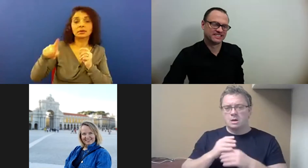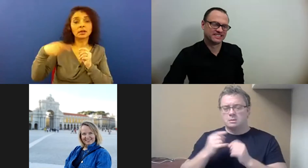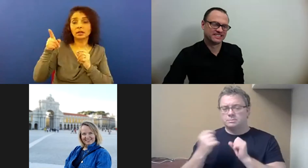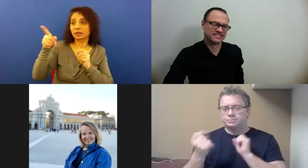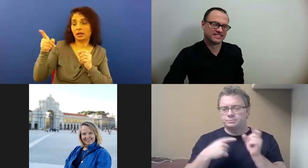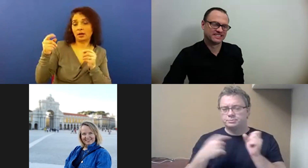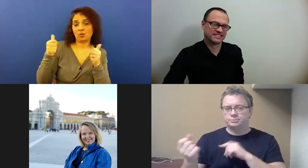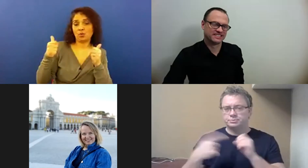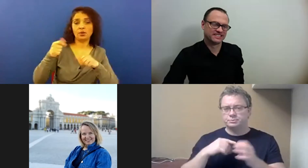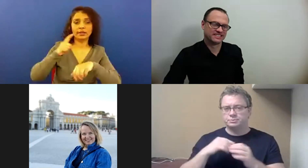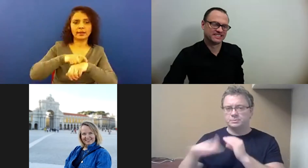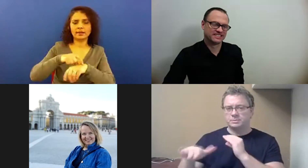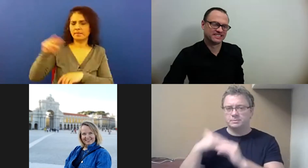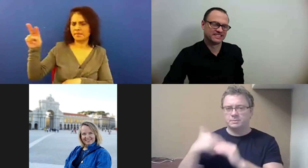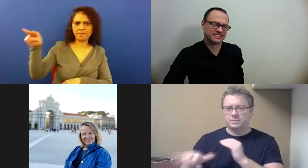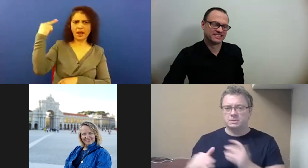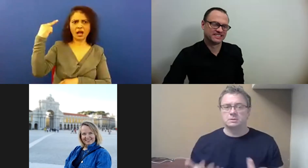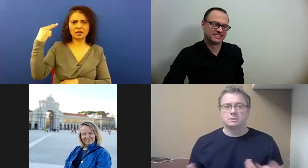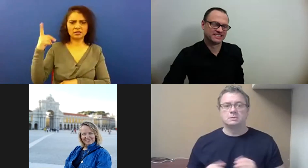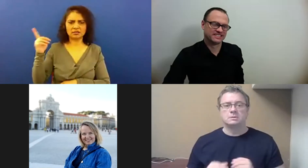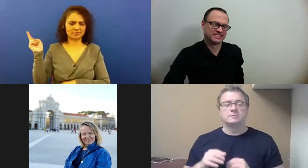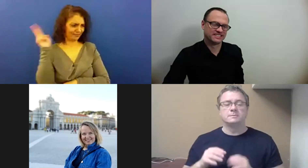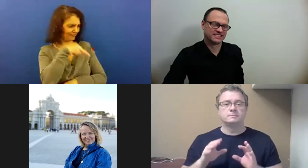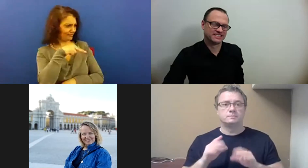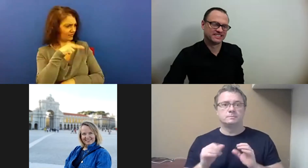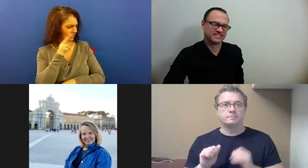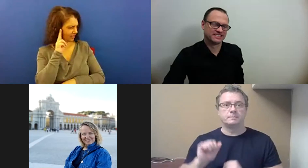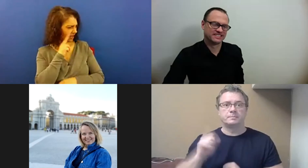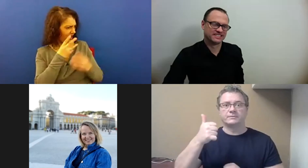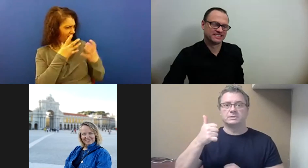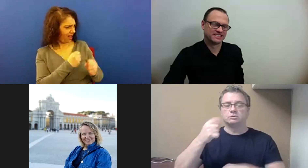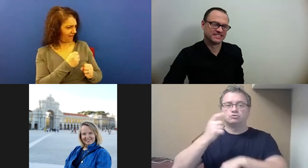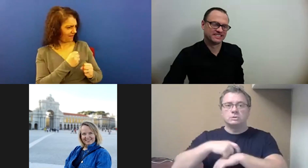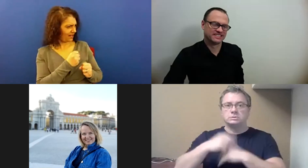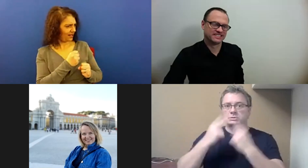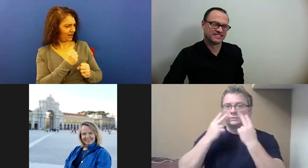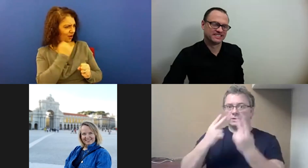had people who helped me translate my applications, etc., in English.